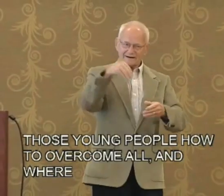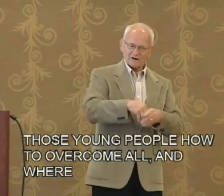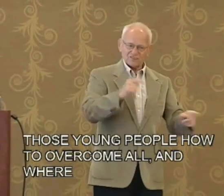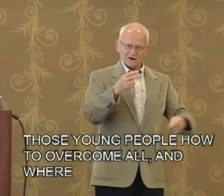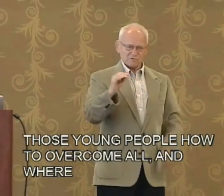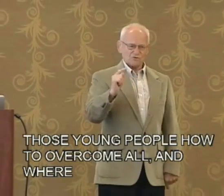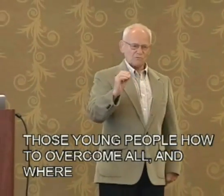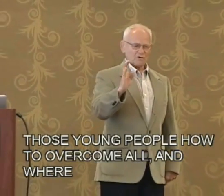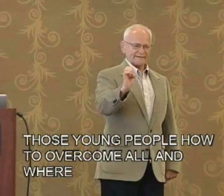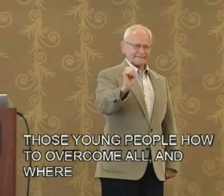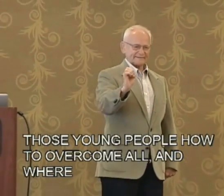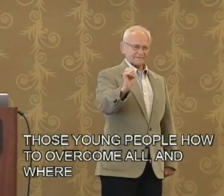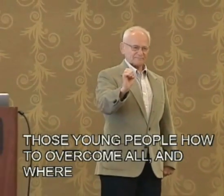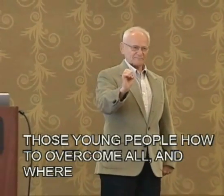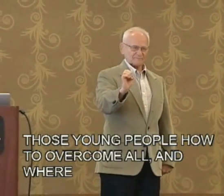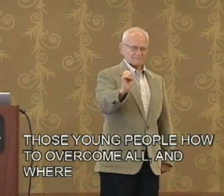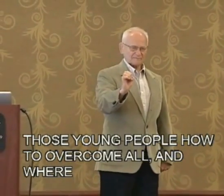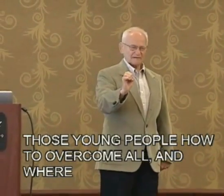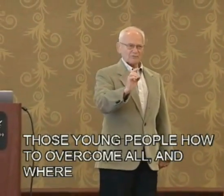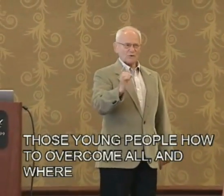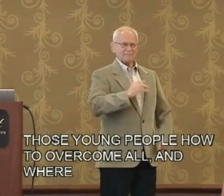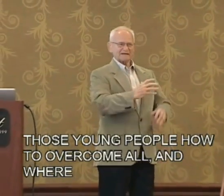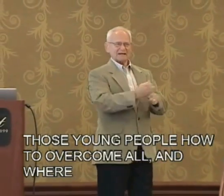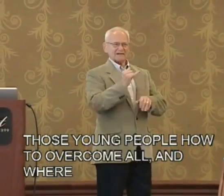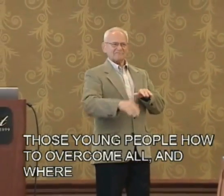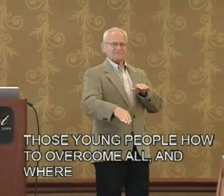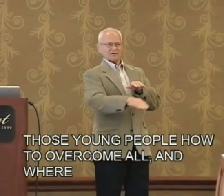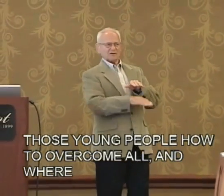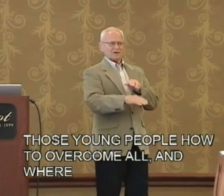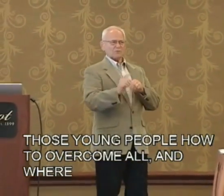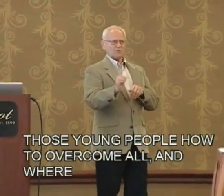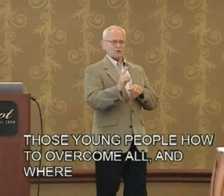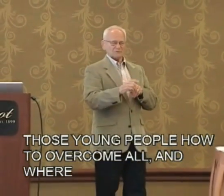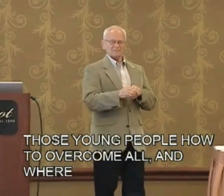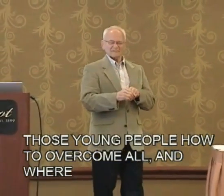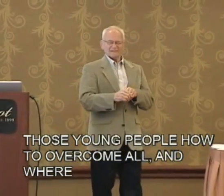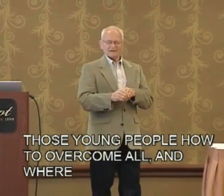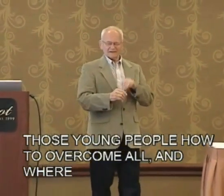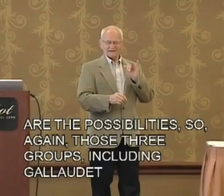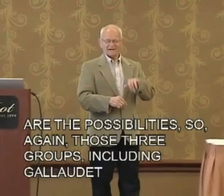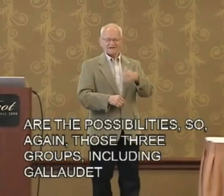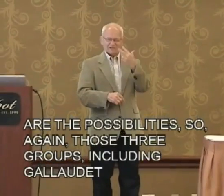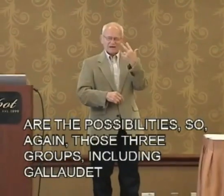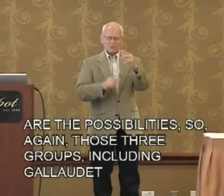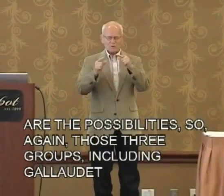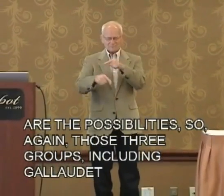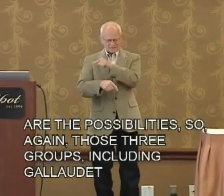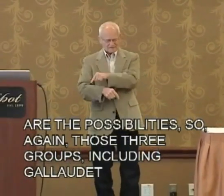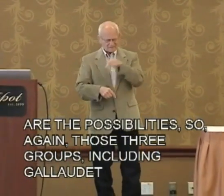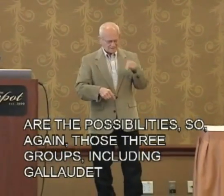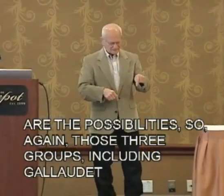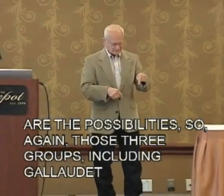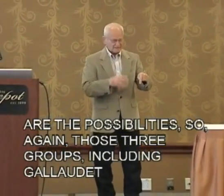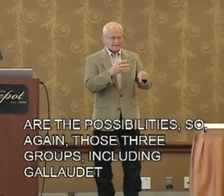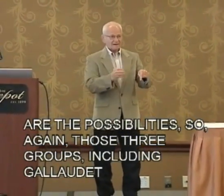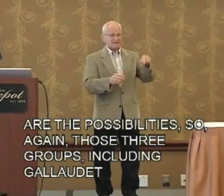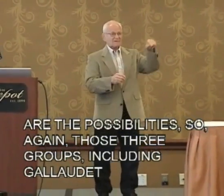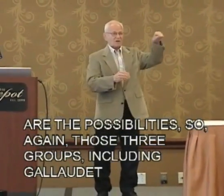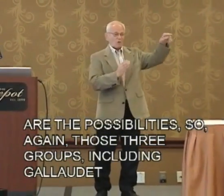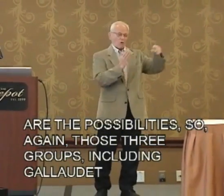all in front of them. And where are the possibilities? So again, there's three groups,